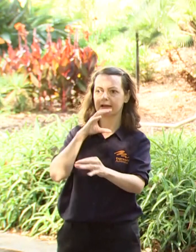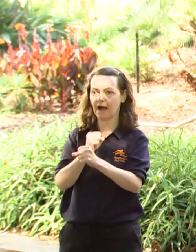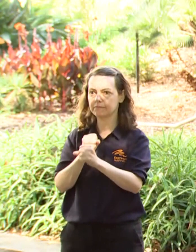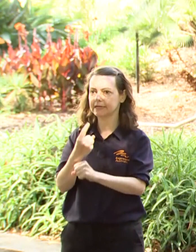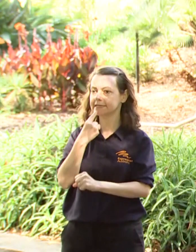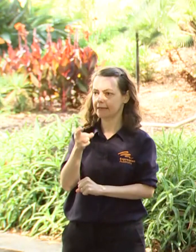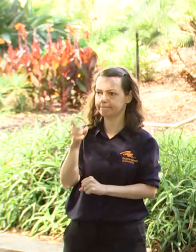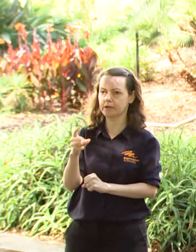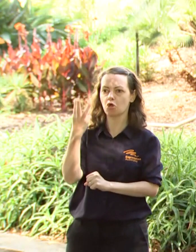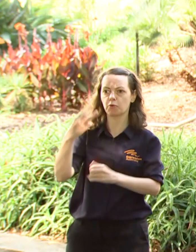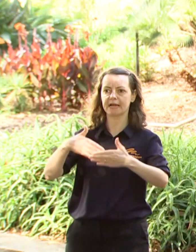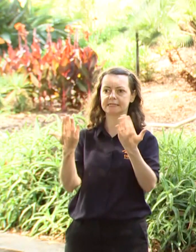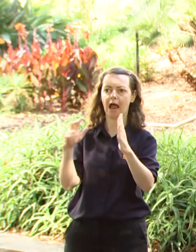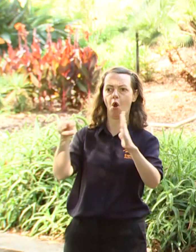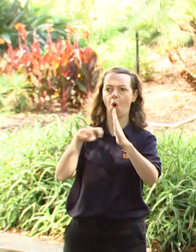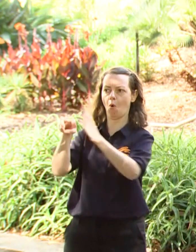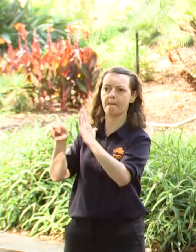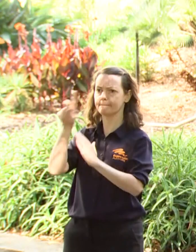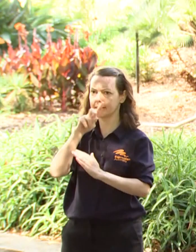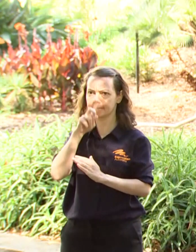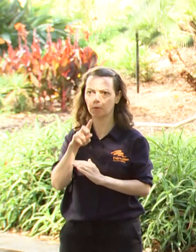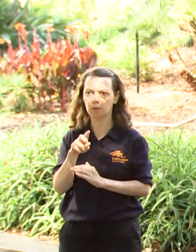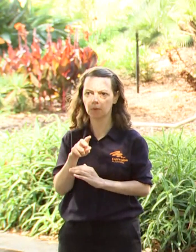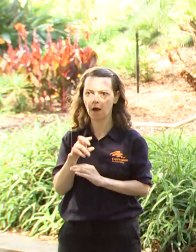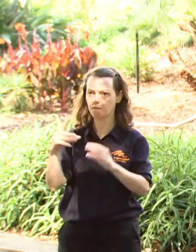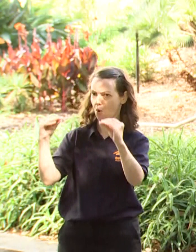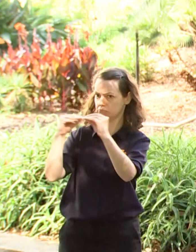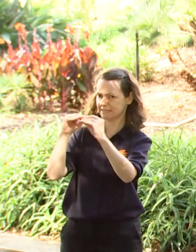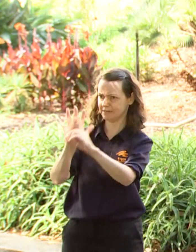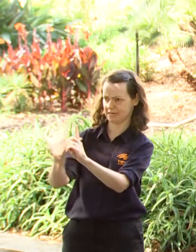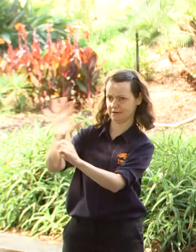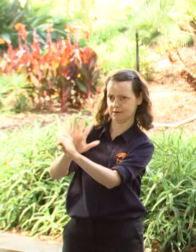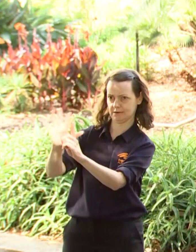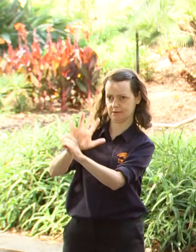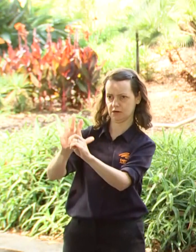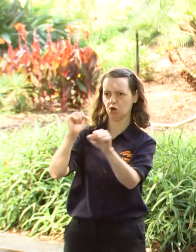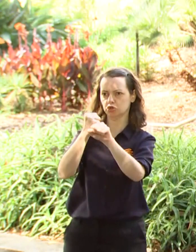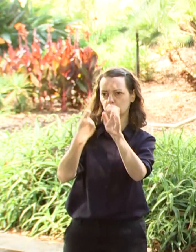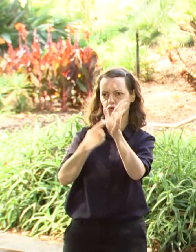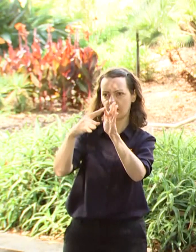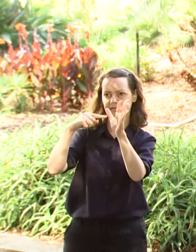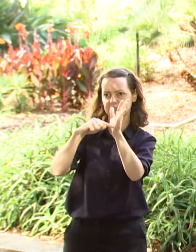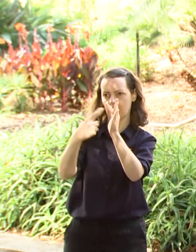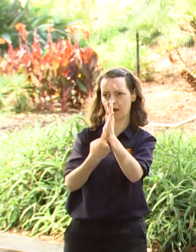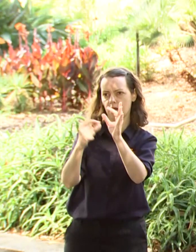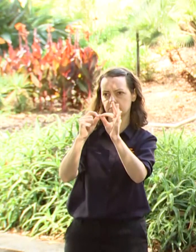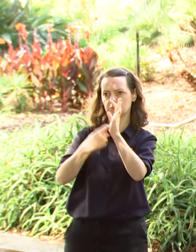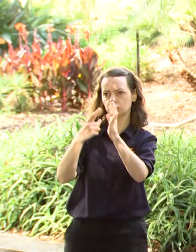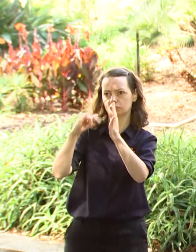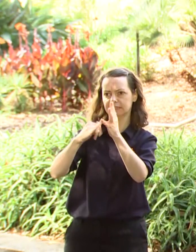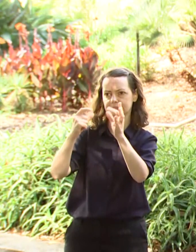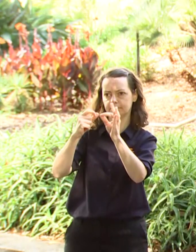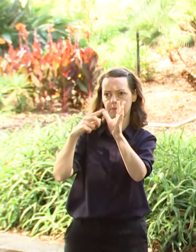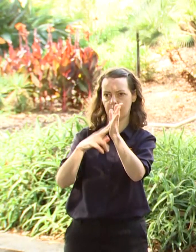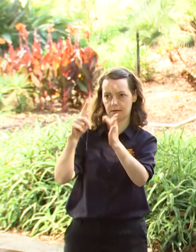order, as I'm briefed, for the Greater Brisbane area. They haven't extended that beyond Greater Brisbane, so obviously they've got a degree of confidence that this is